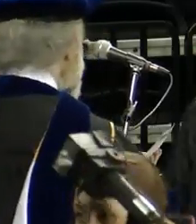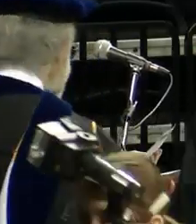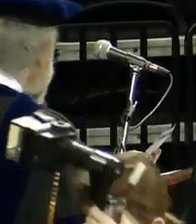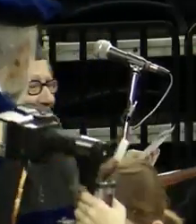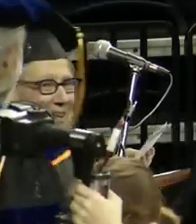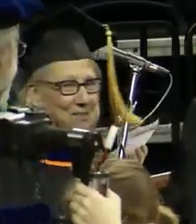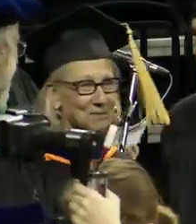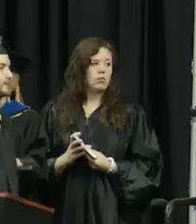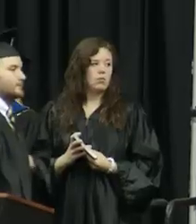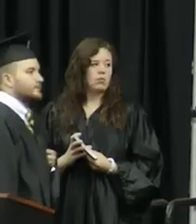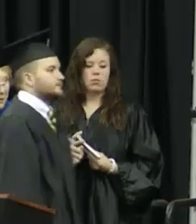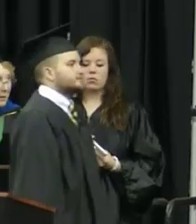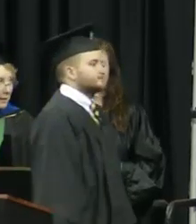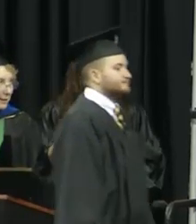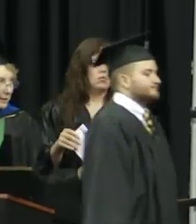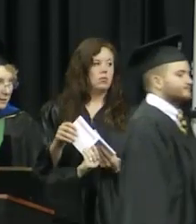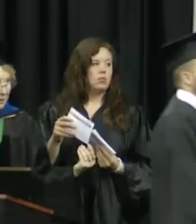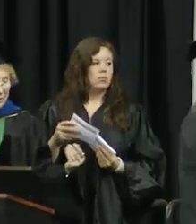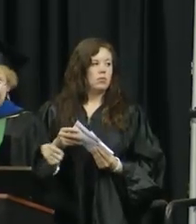Jordan Cabielis.